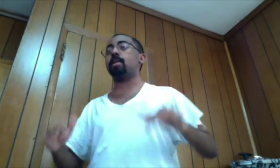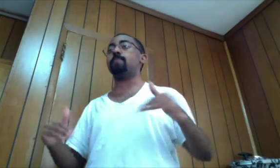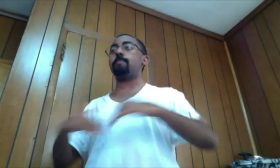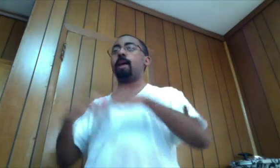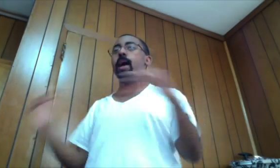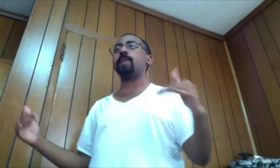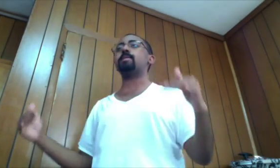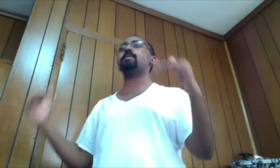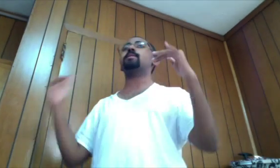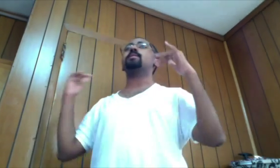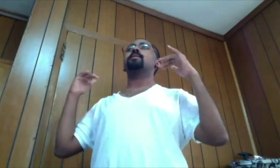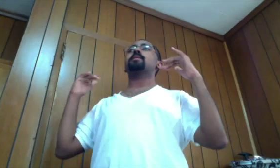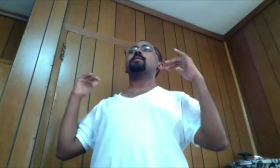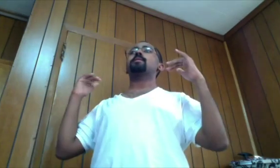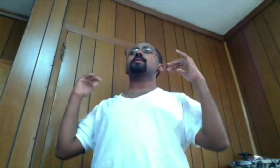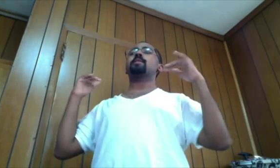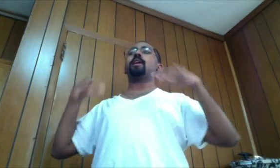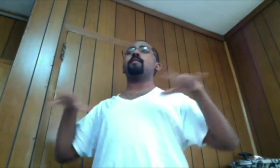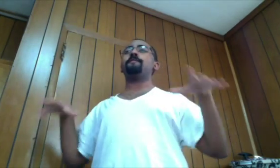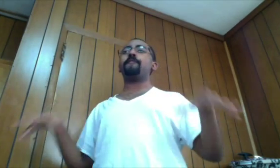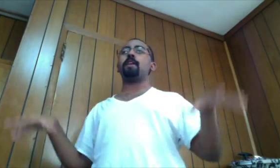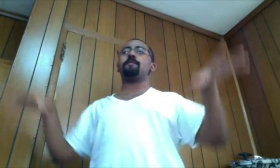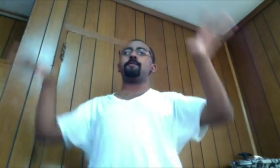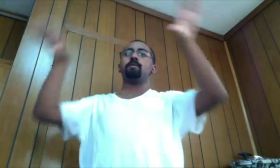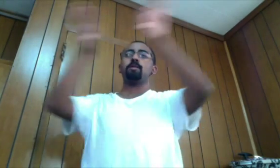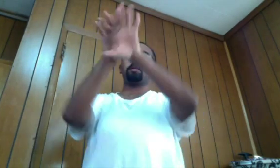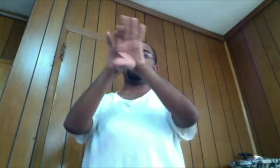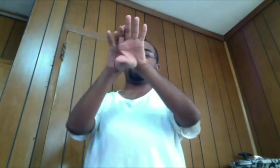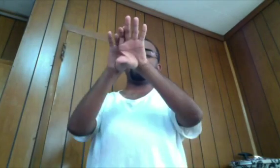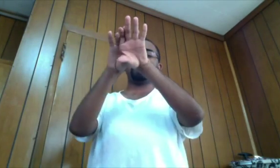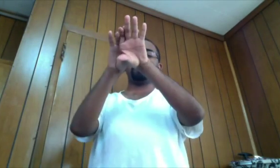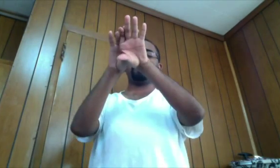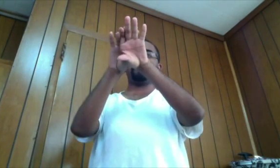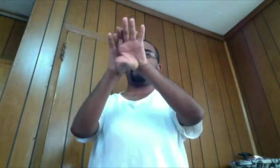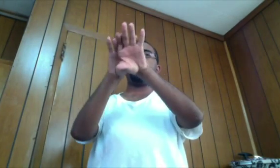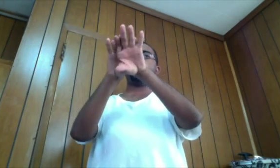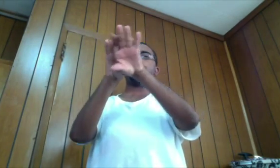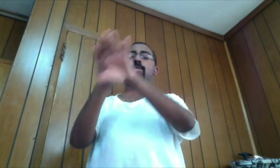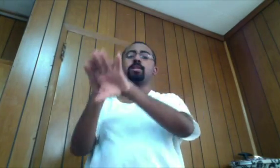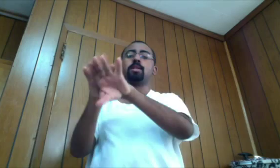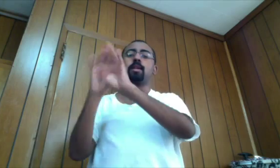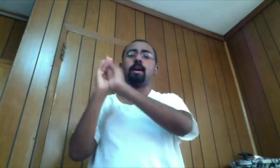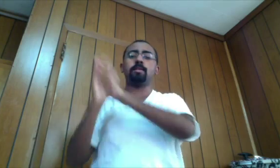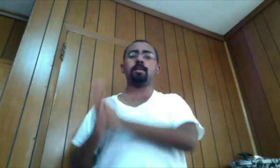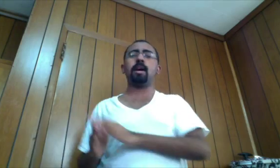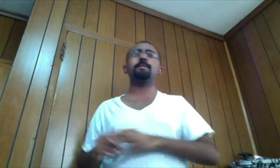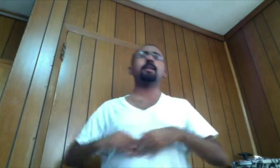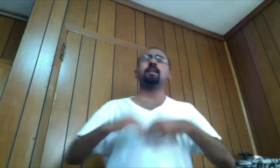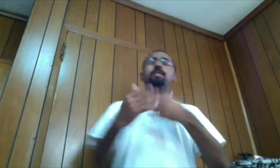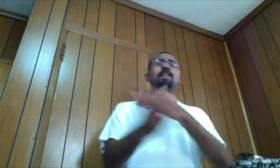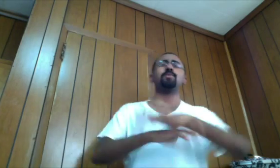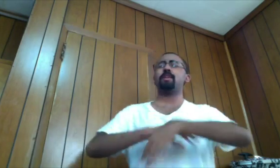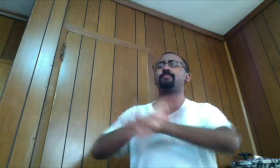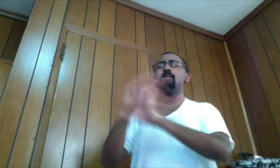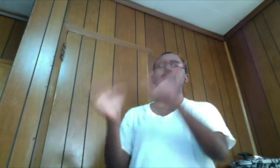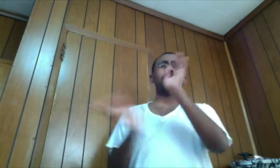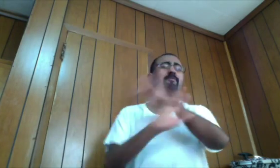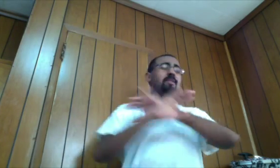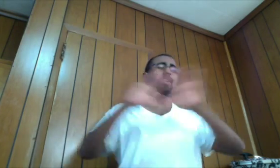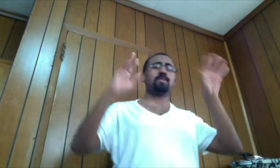that passed can fight for the finals position at the top. That's when it broke off for me. That's where I